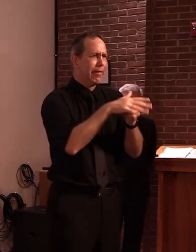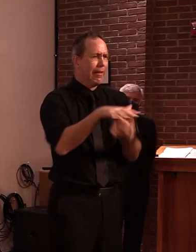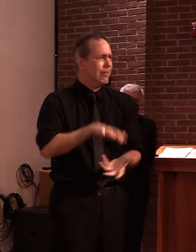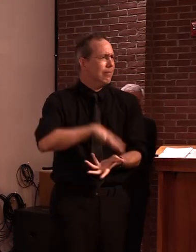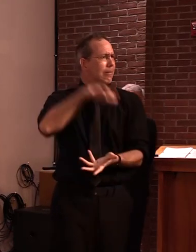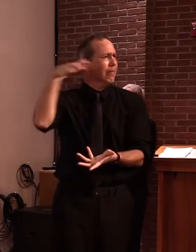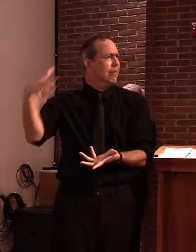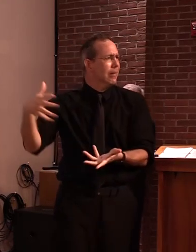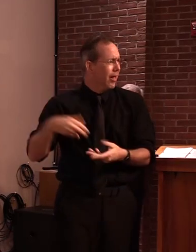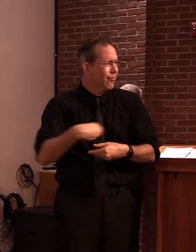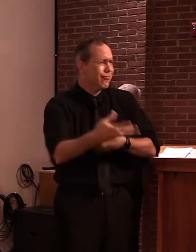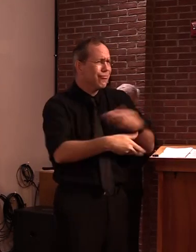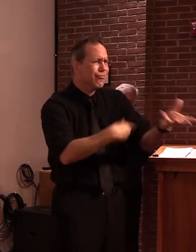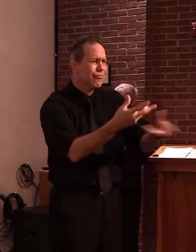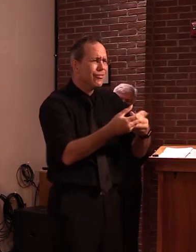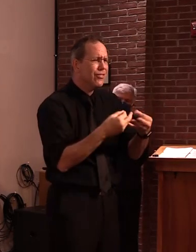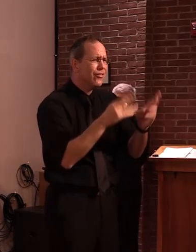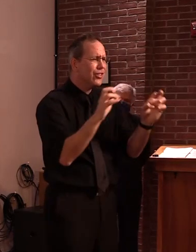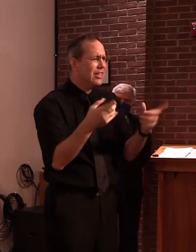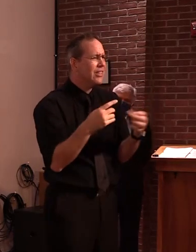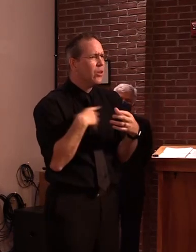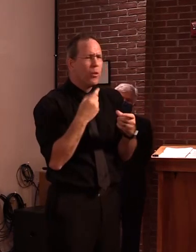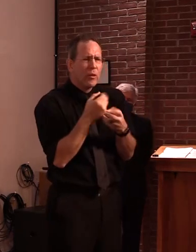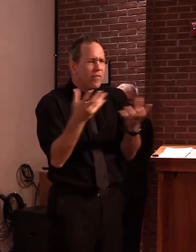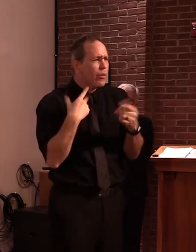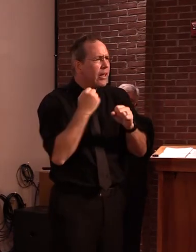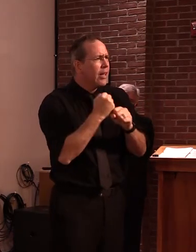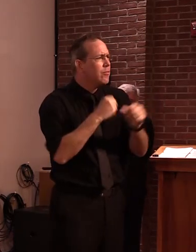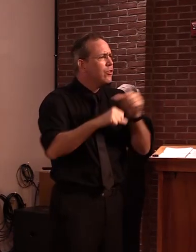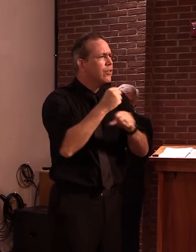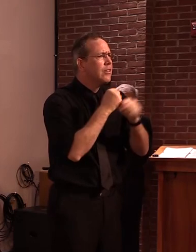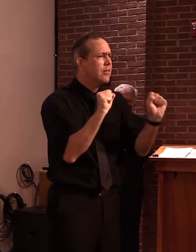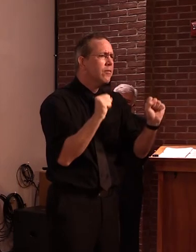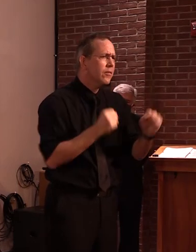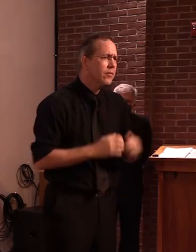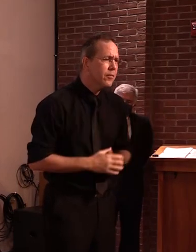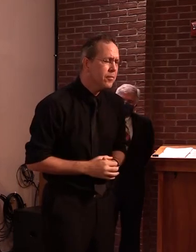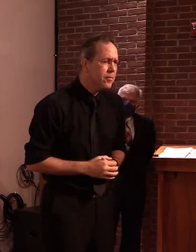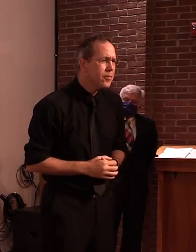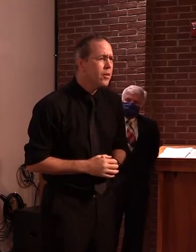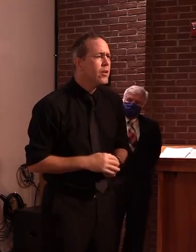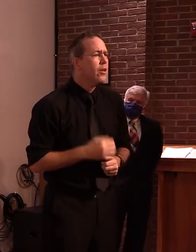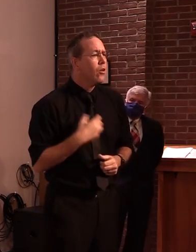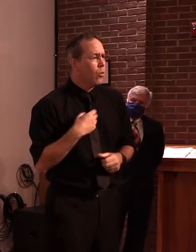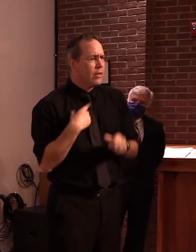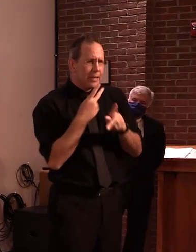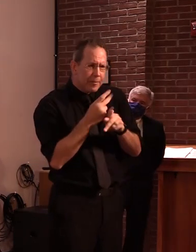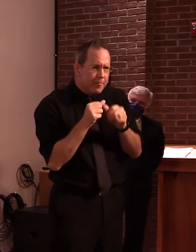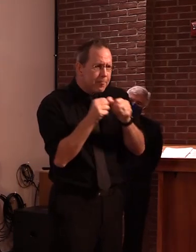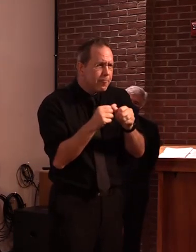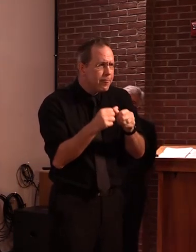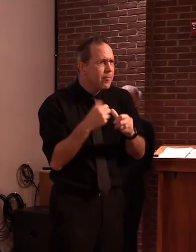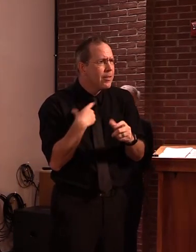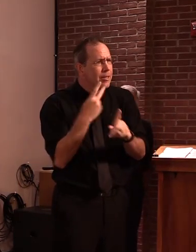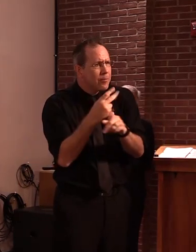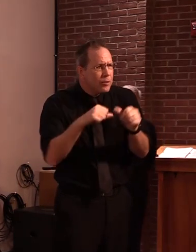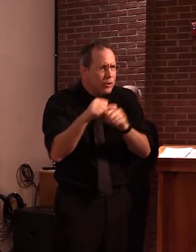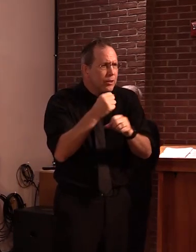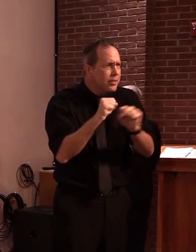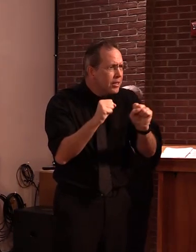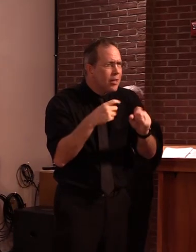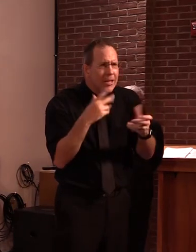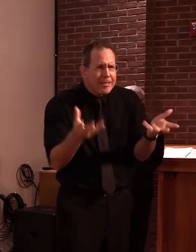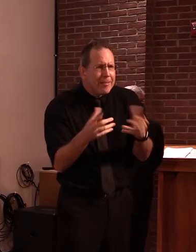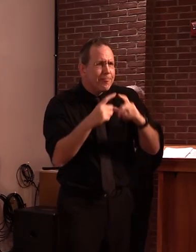continue down this road and we all continue to take care of ourselves and take care of others, we'll get through this a lot